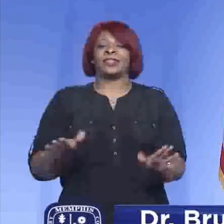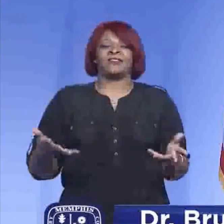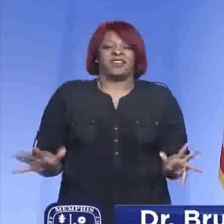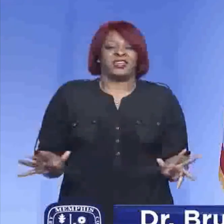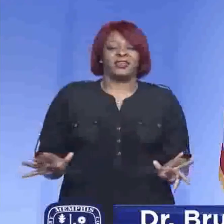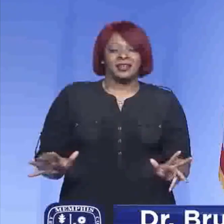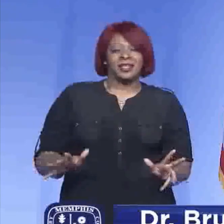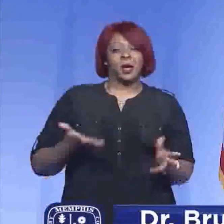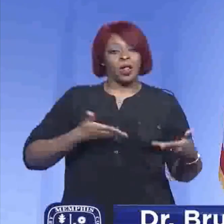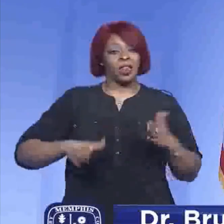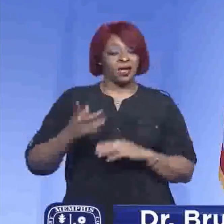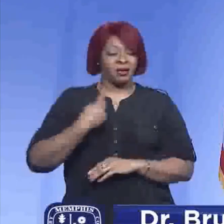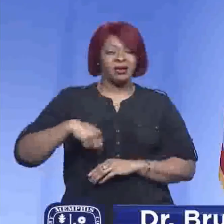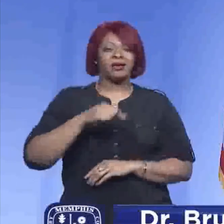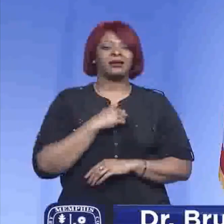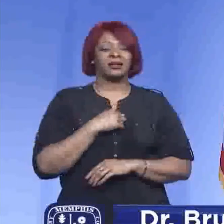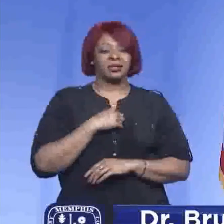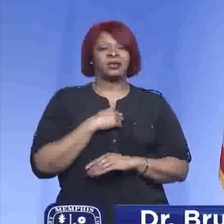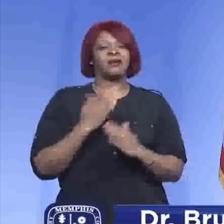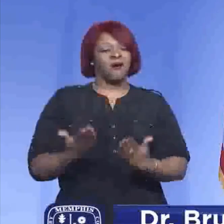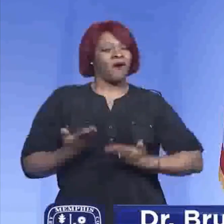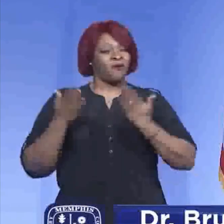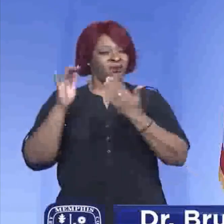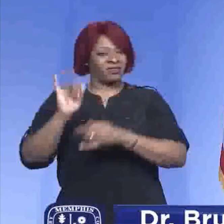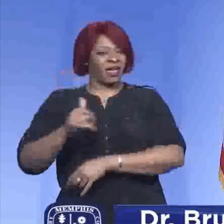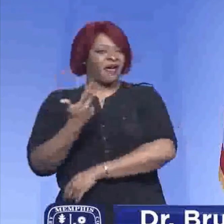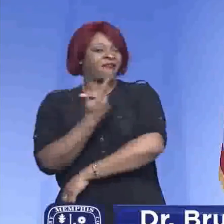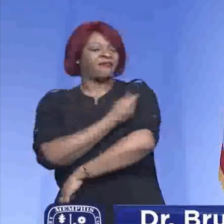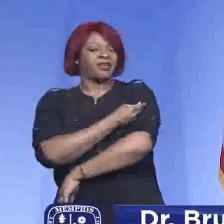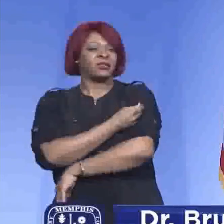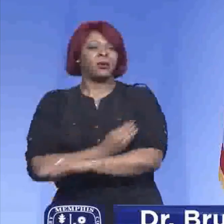would allow us to offer the vaccine to